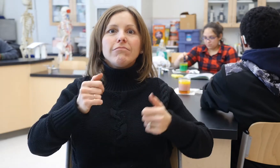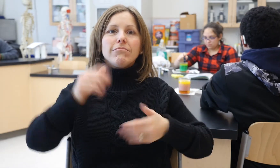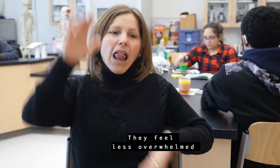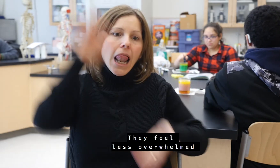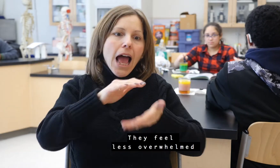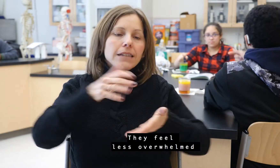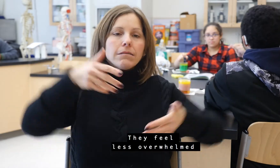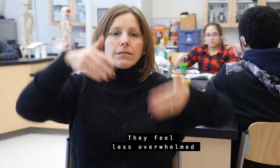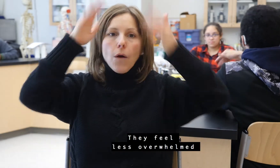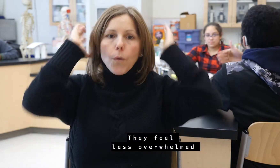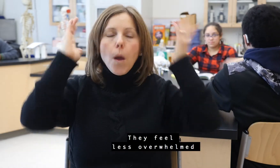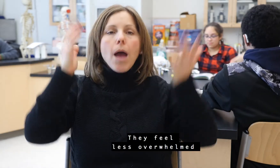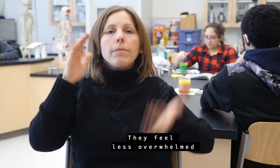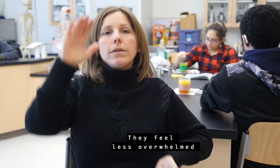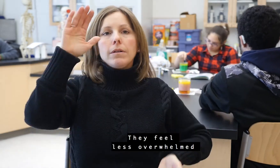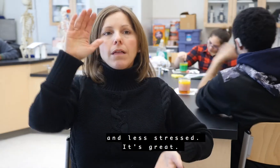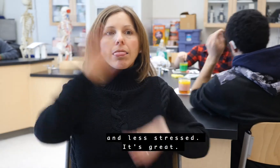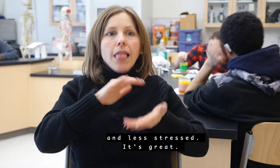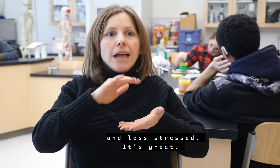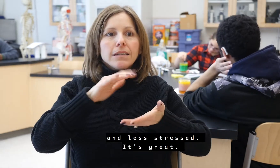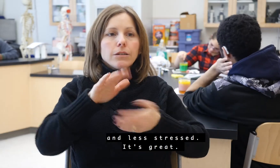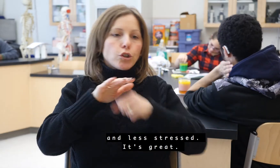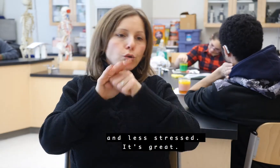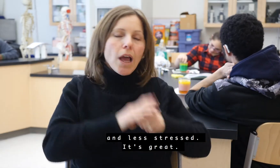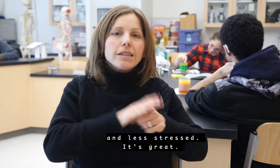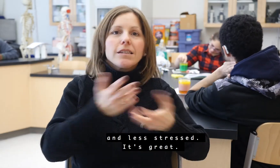less overwhelmed and less stressed. It's great!